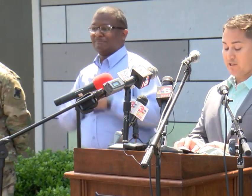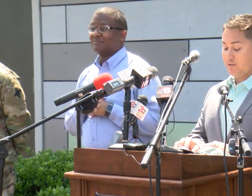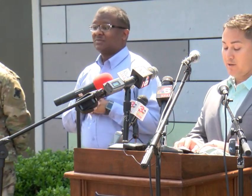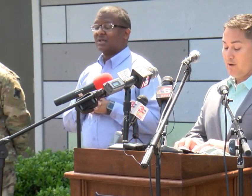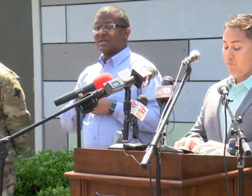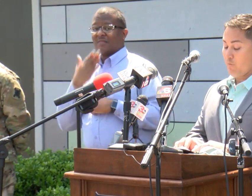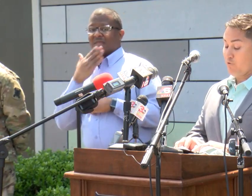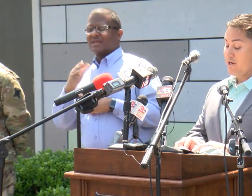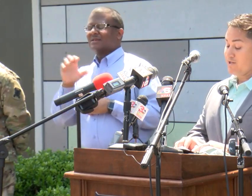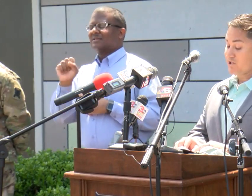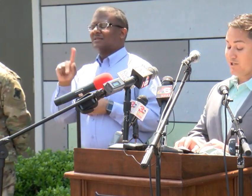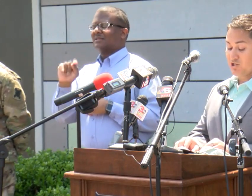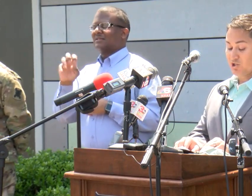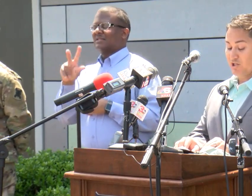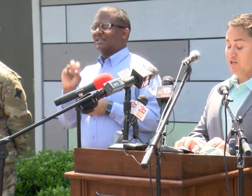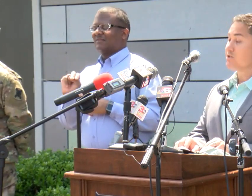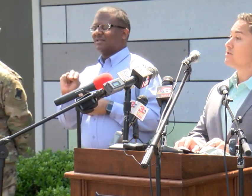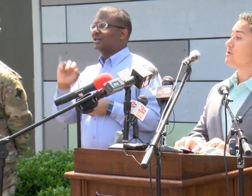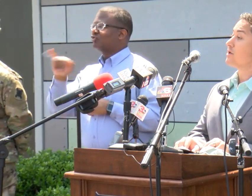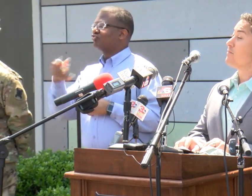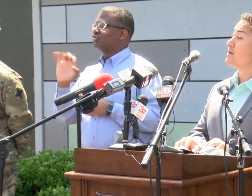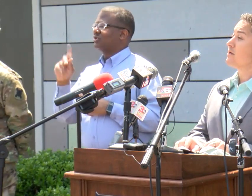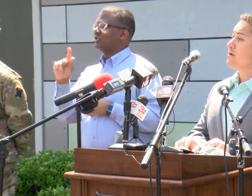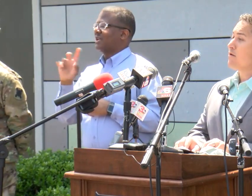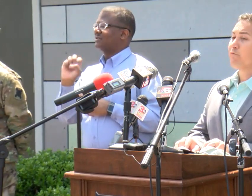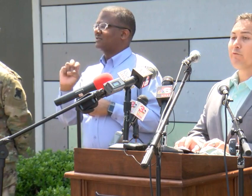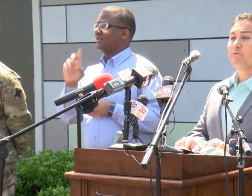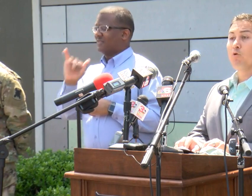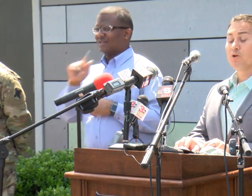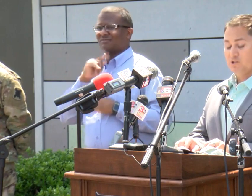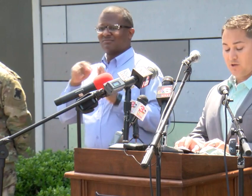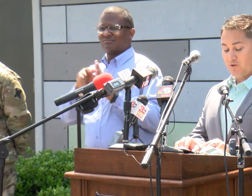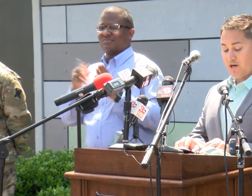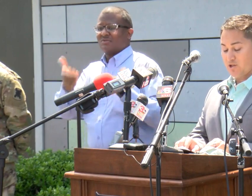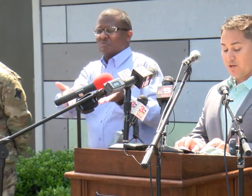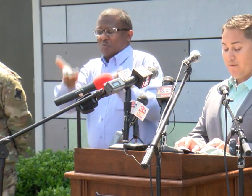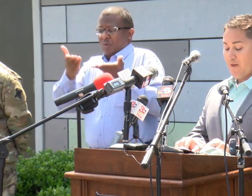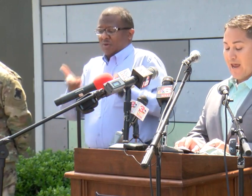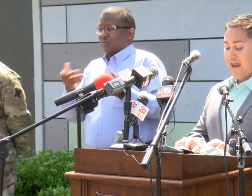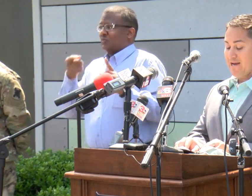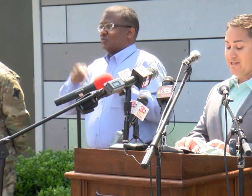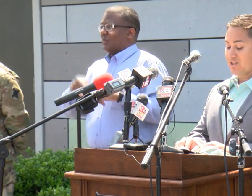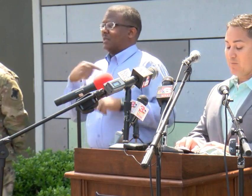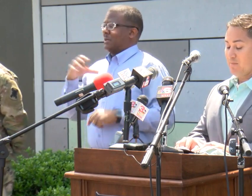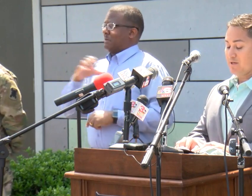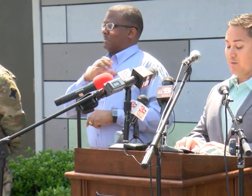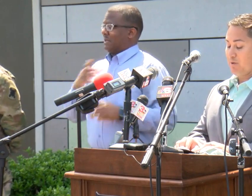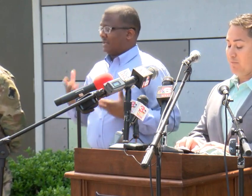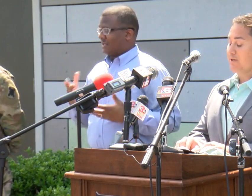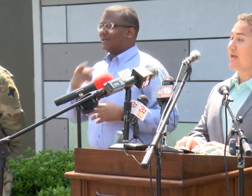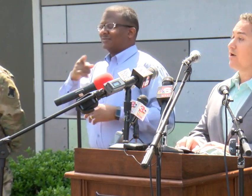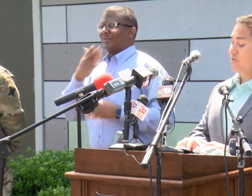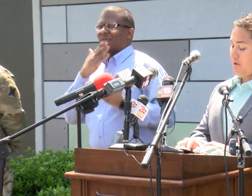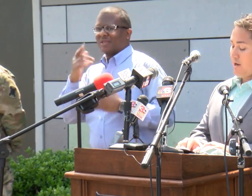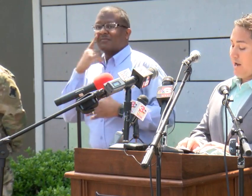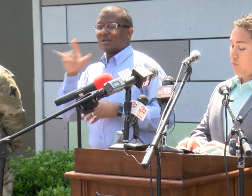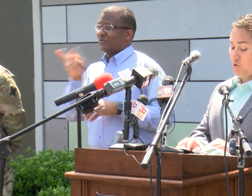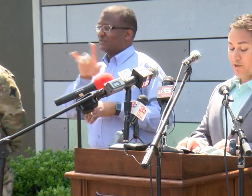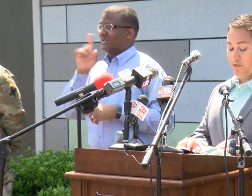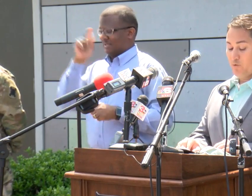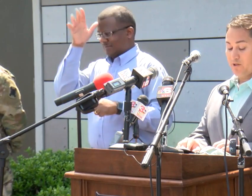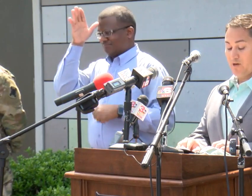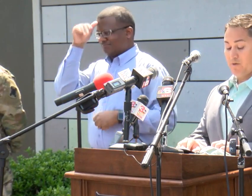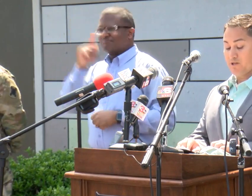Stephen Jackson for bringing this legislation to the committee for full consideration and his commitment to public health